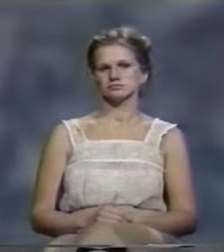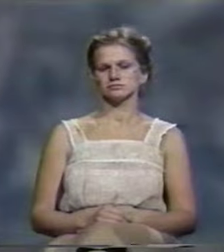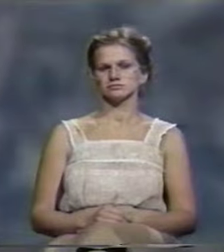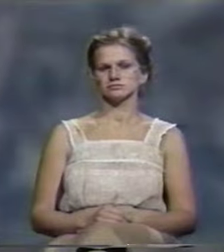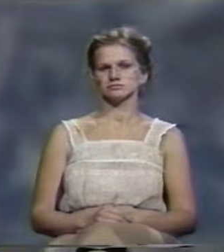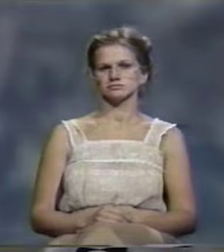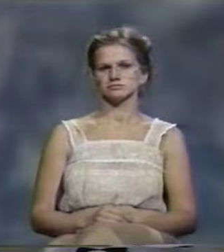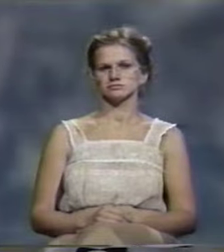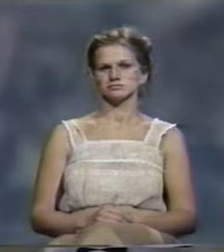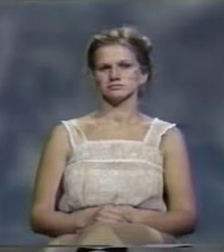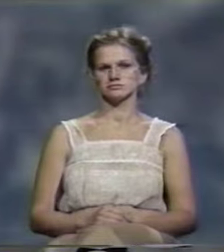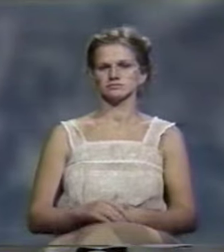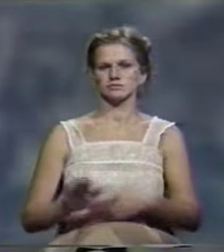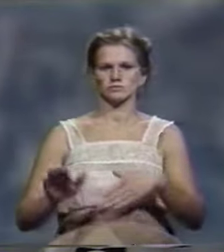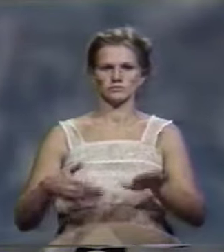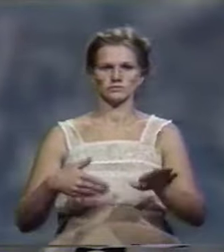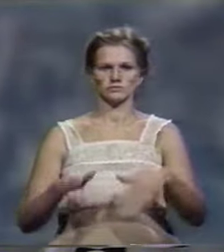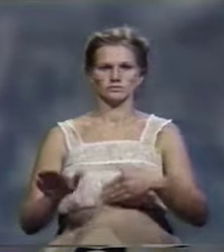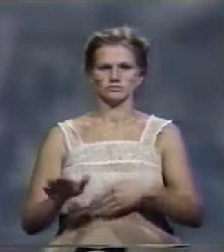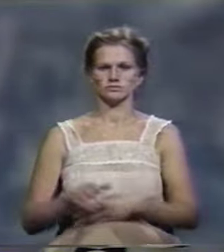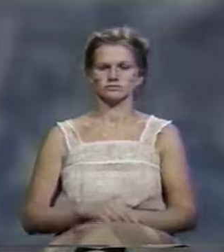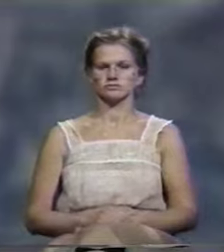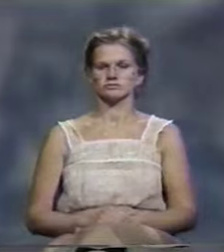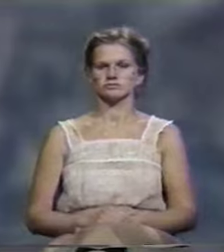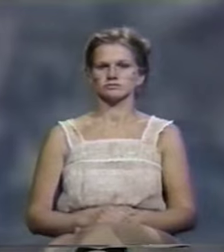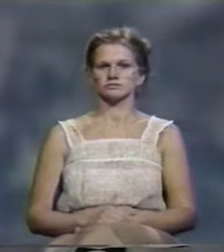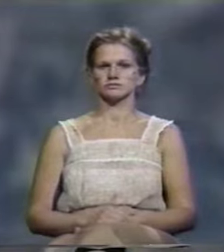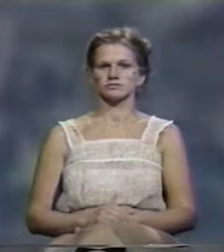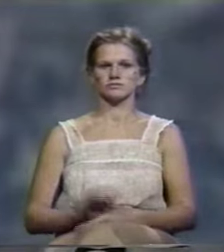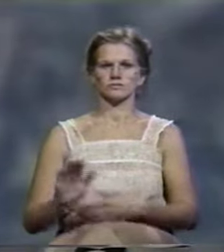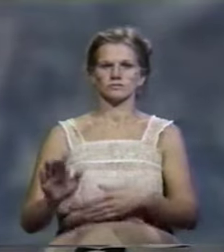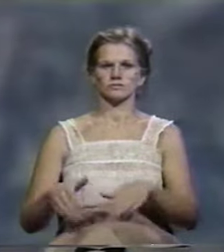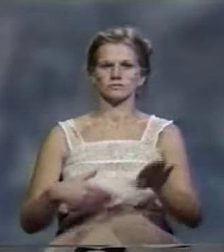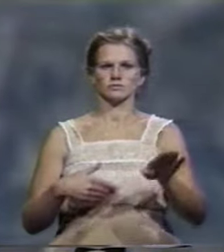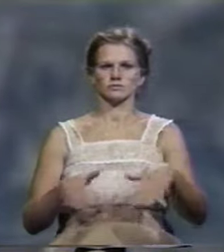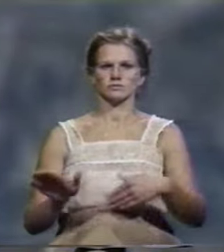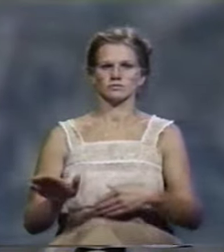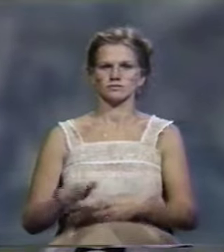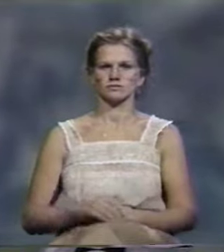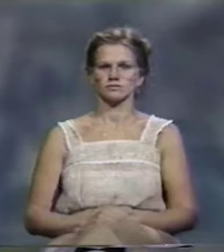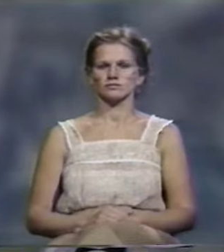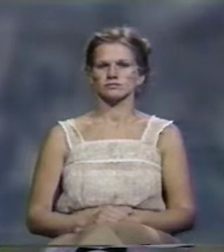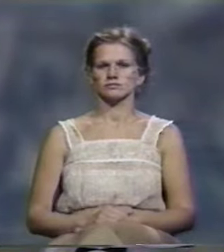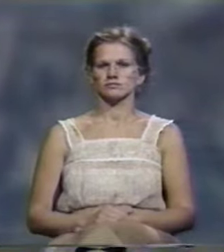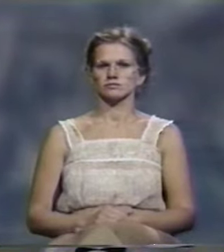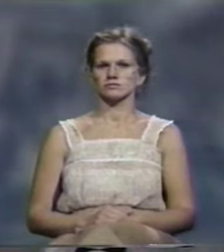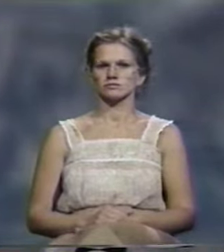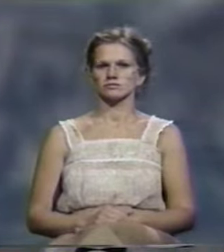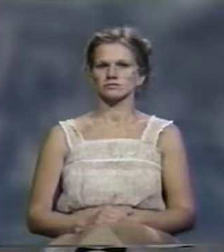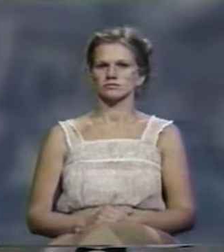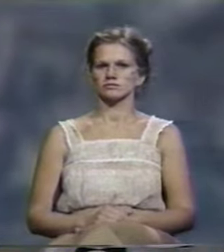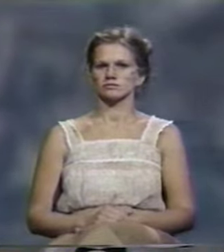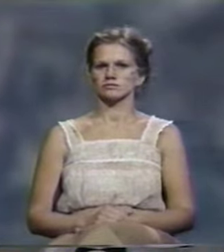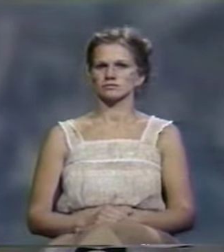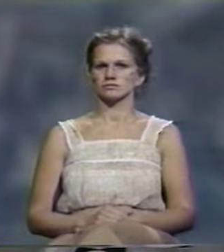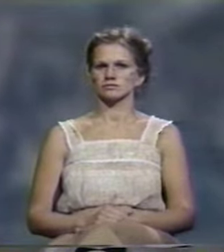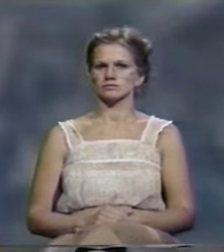This is the sign meaning walk, to walk. You can say that a man was walking like